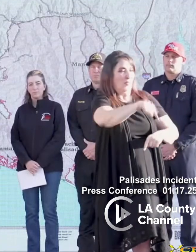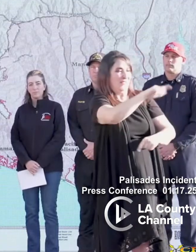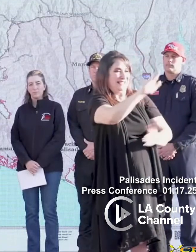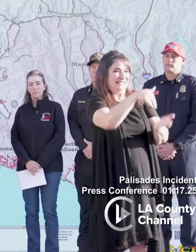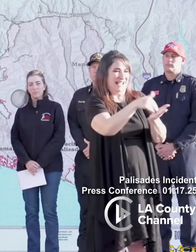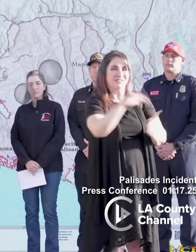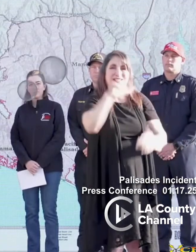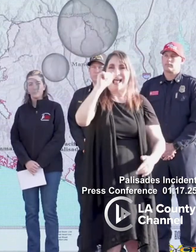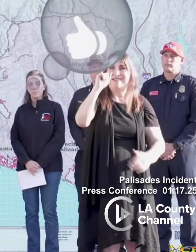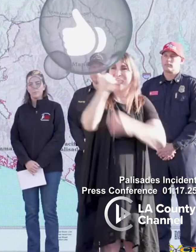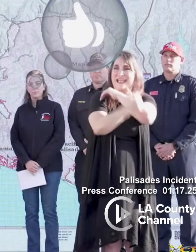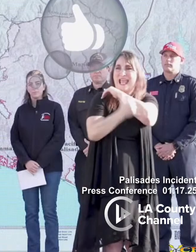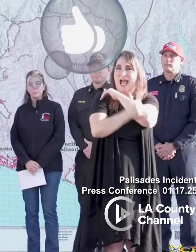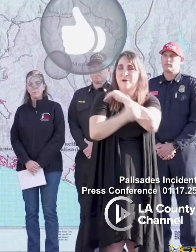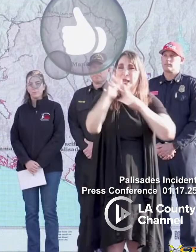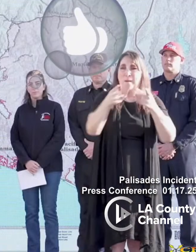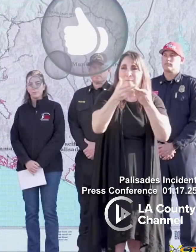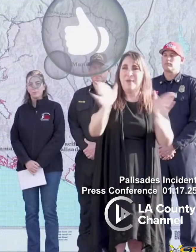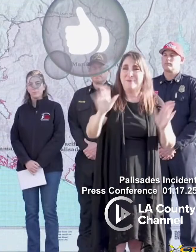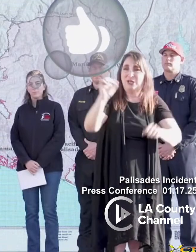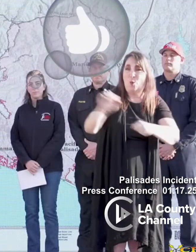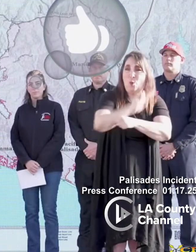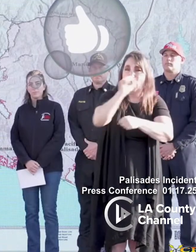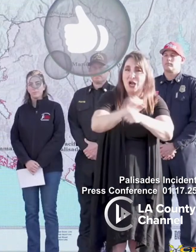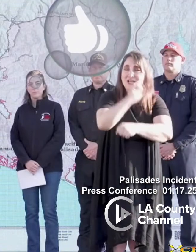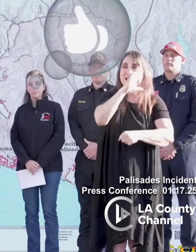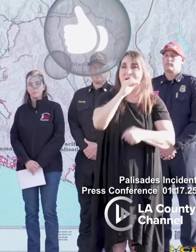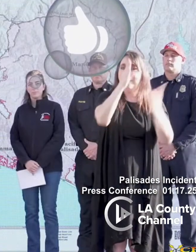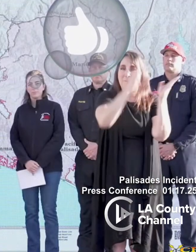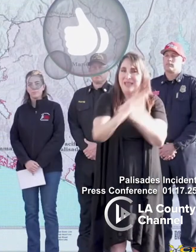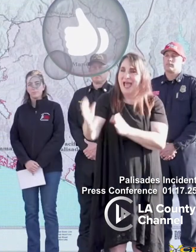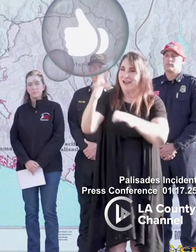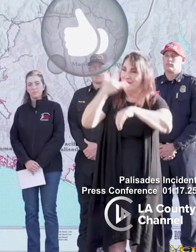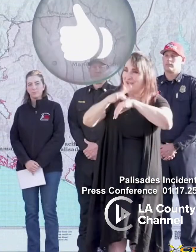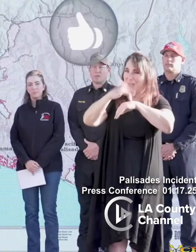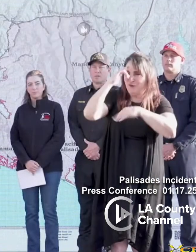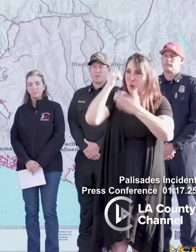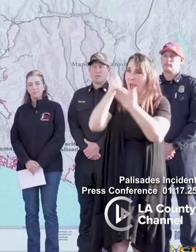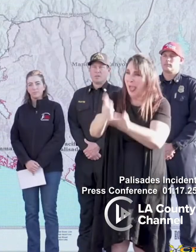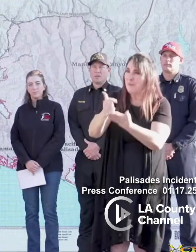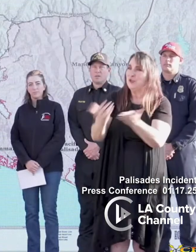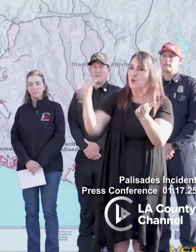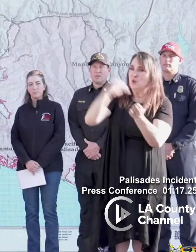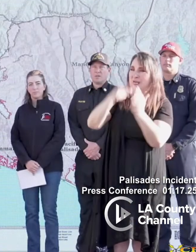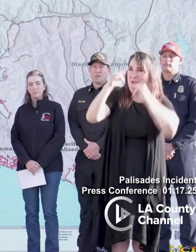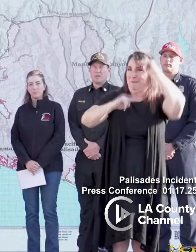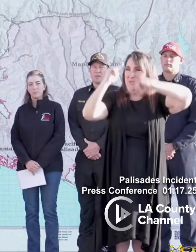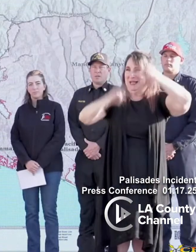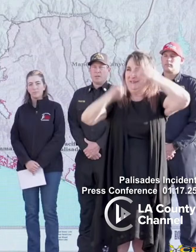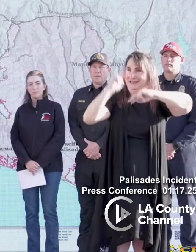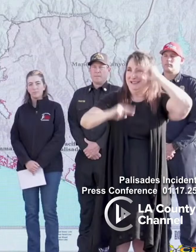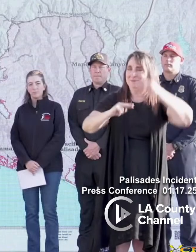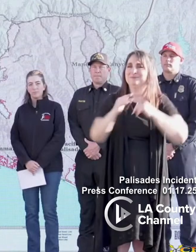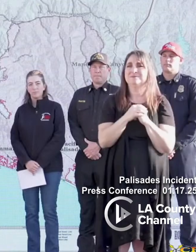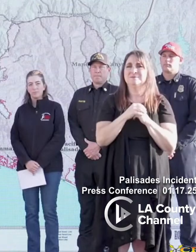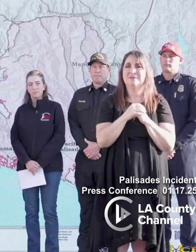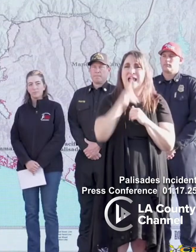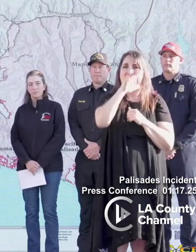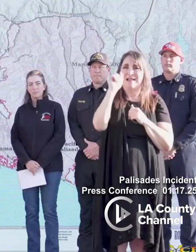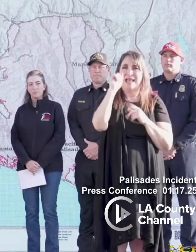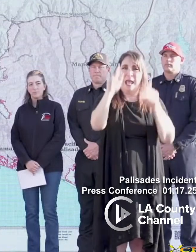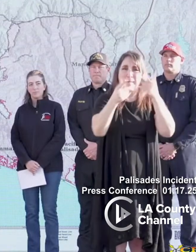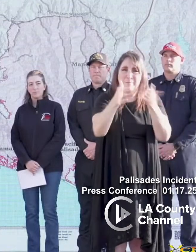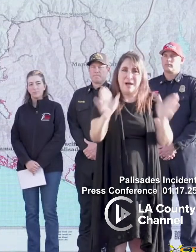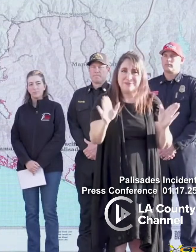LA County Public Works and Planning are available to help with your rebuilding plans. LA Public Health and